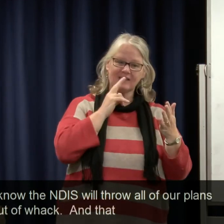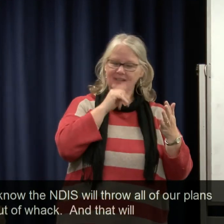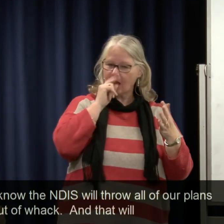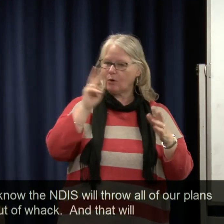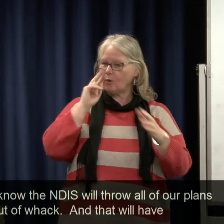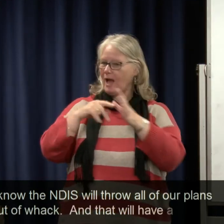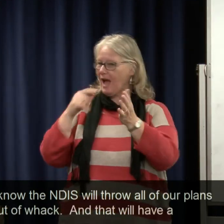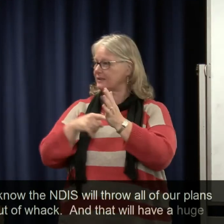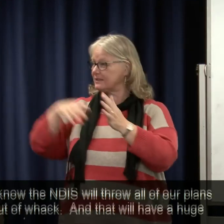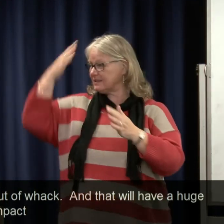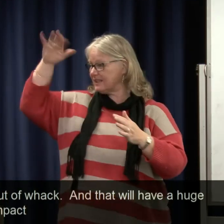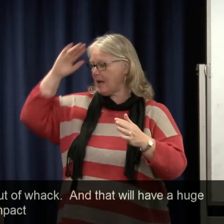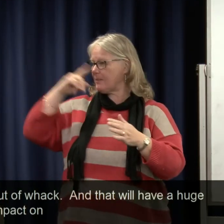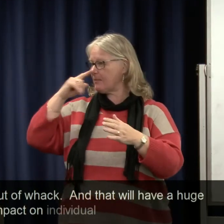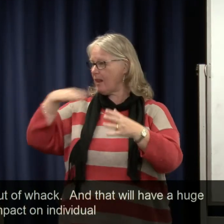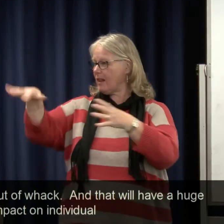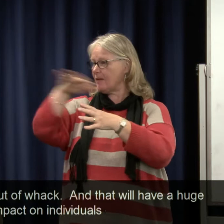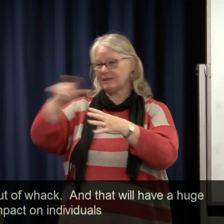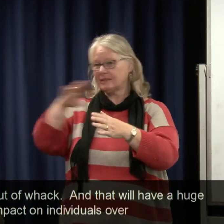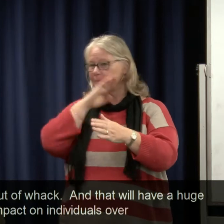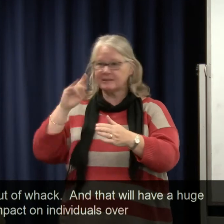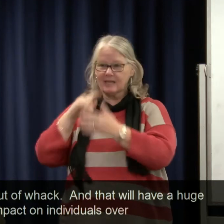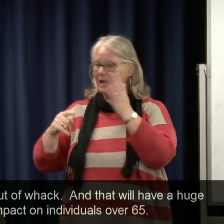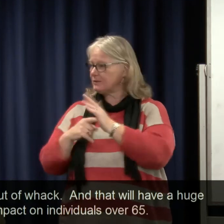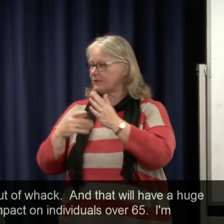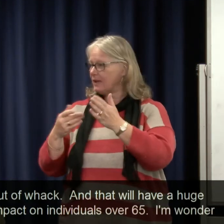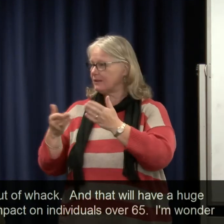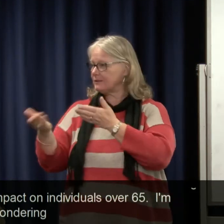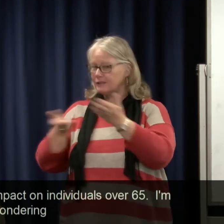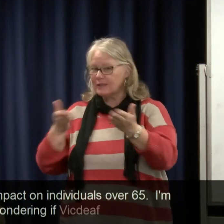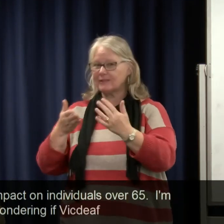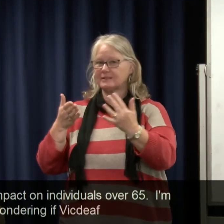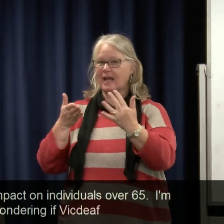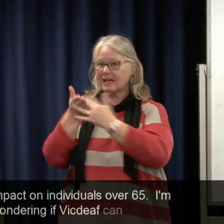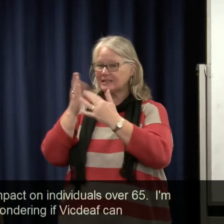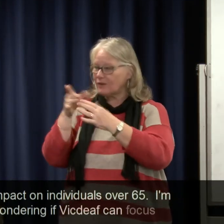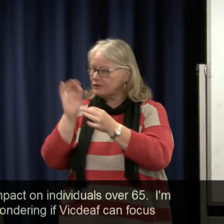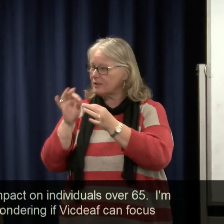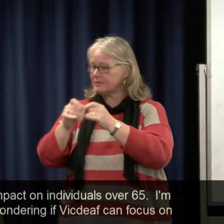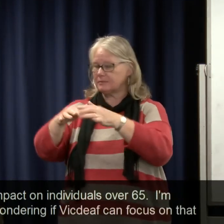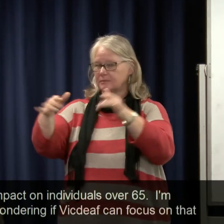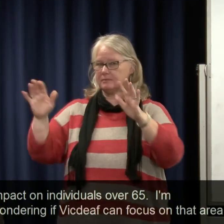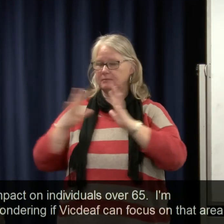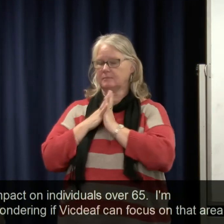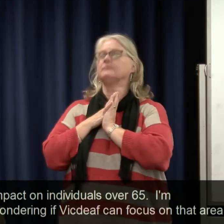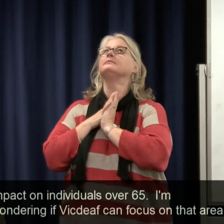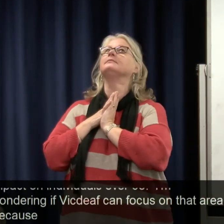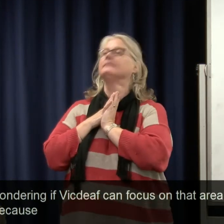over 65. I'm wondering if Vicdeaf can focus on that area, because deaf people over the age of 65,